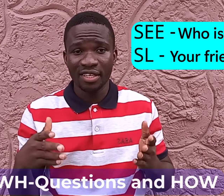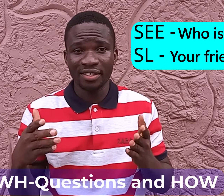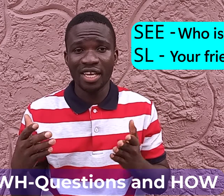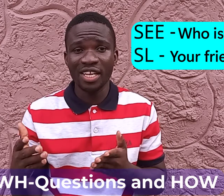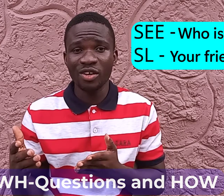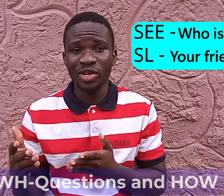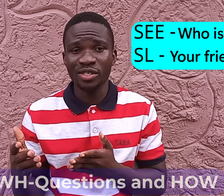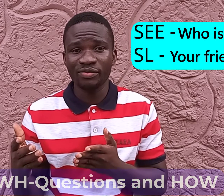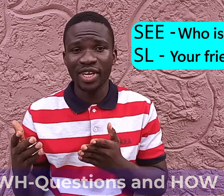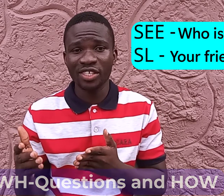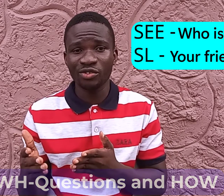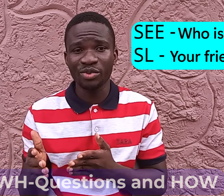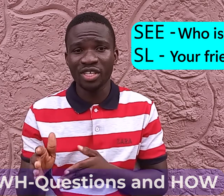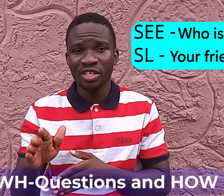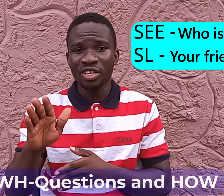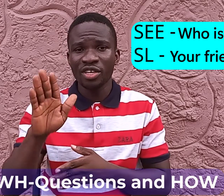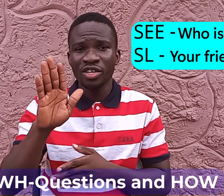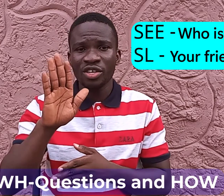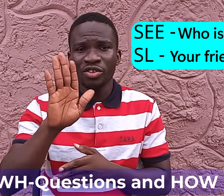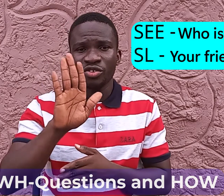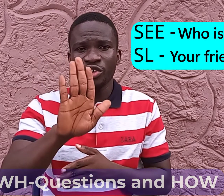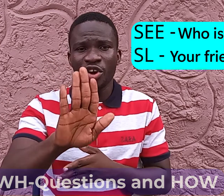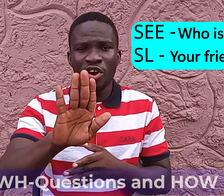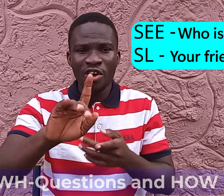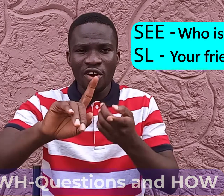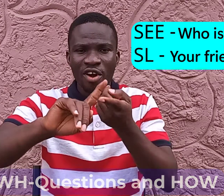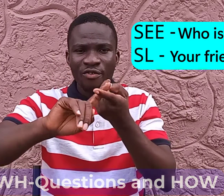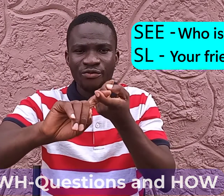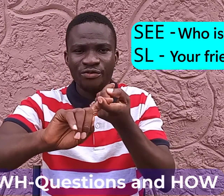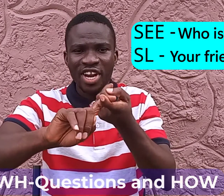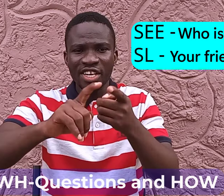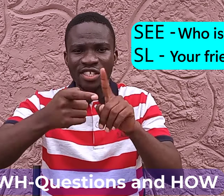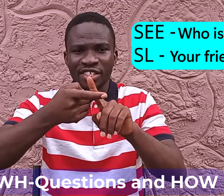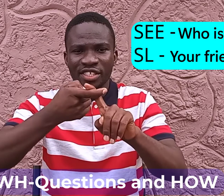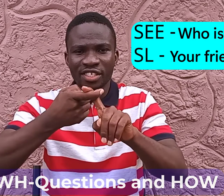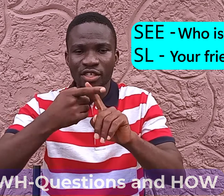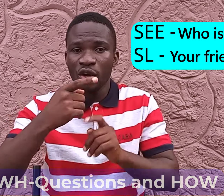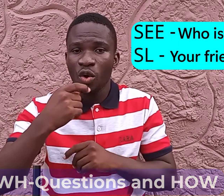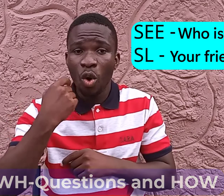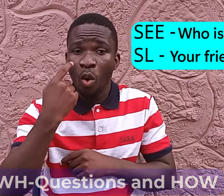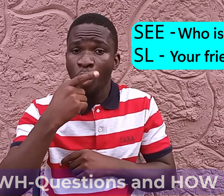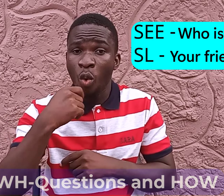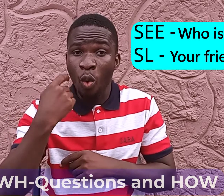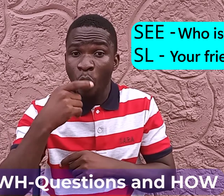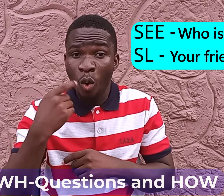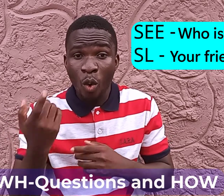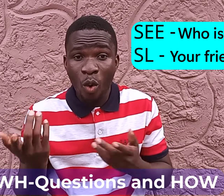Sign language version will be your friend. Who?